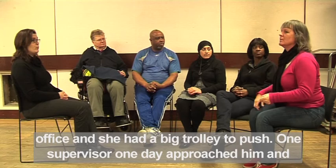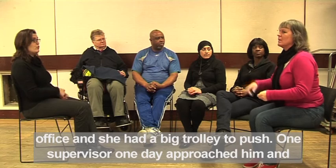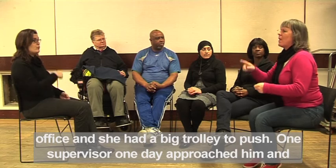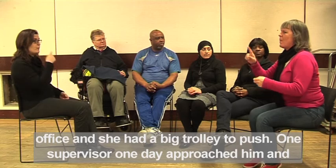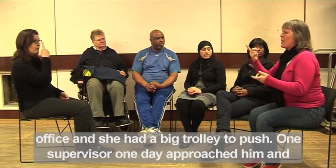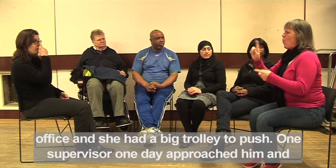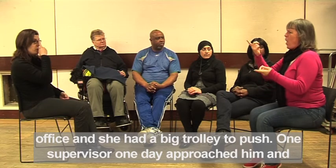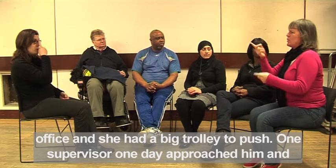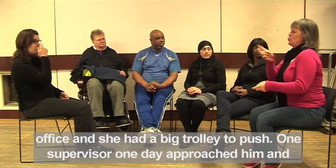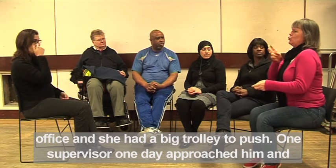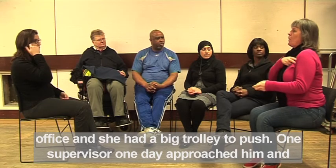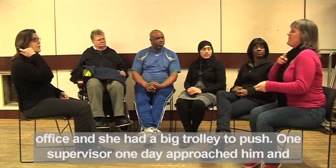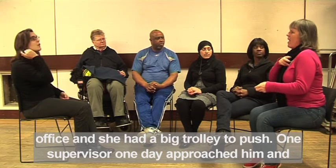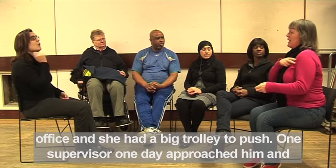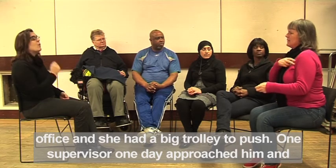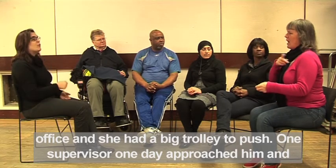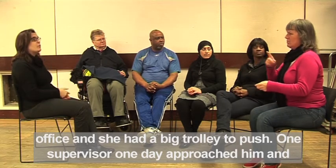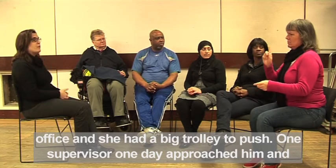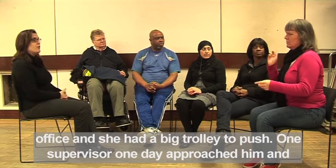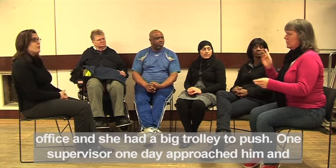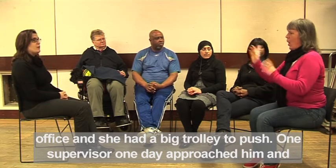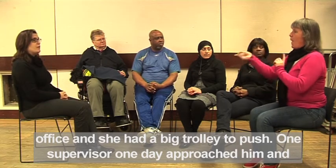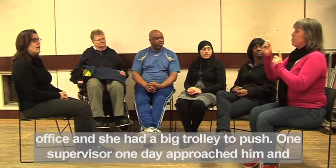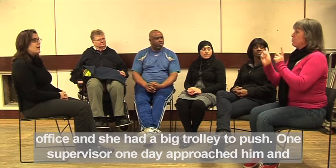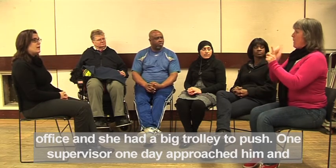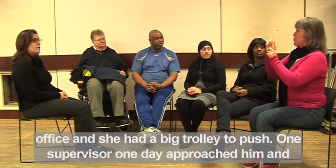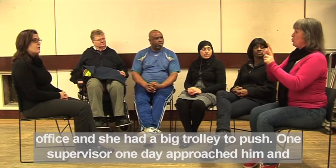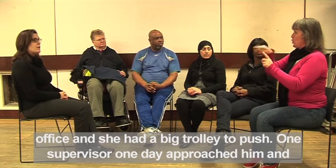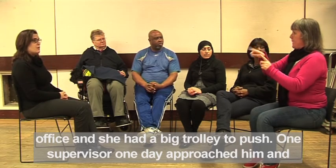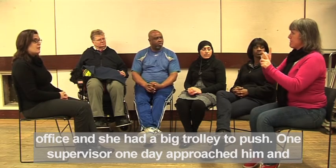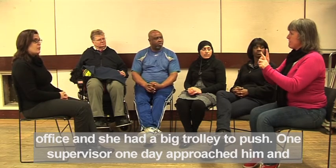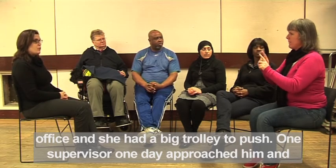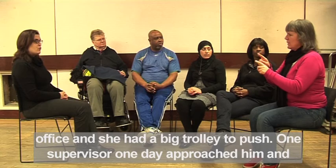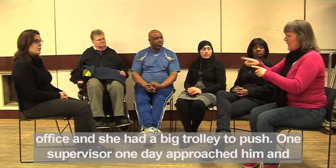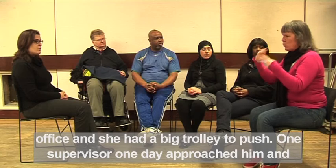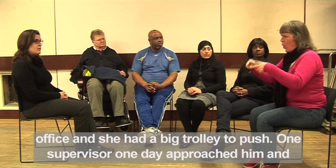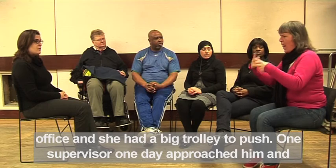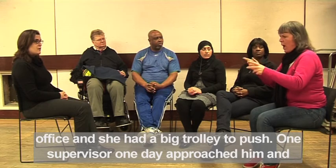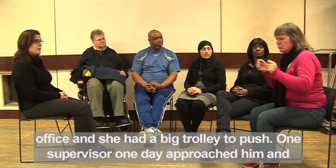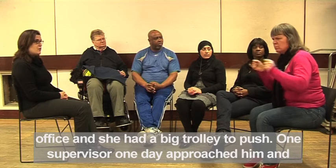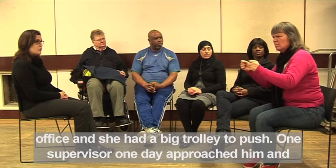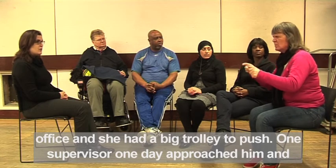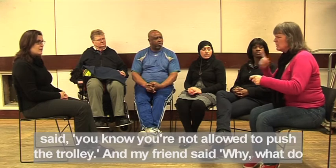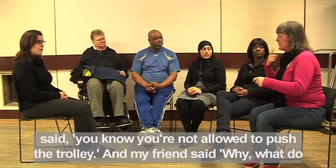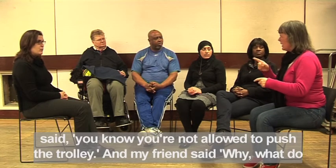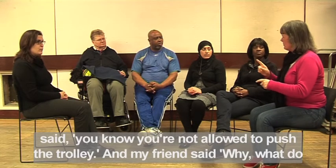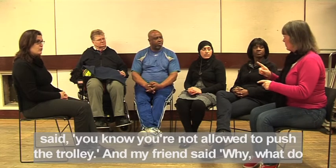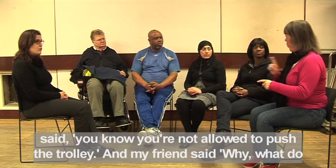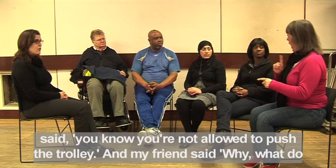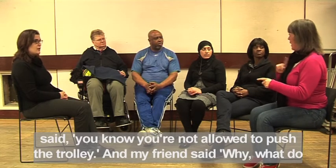push. One supervisor one day approached him and said, you're not allowed to push the trolley.